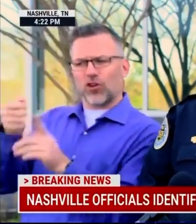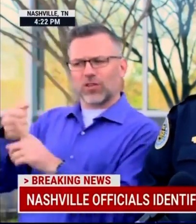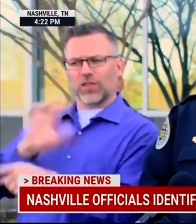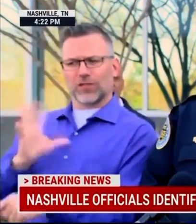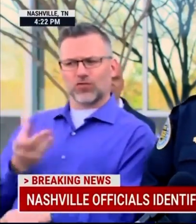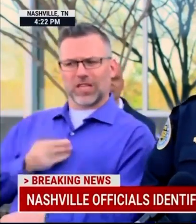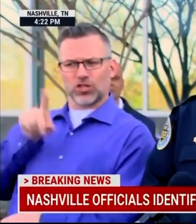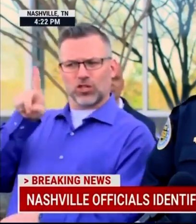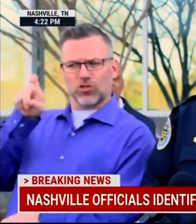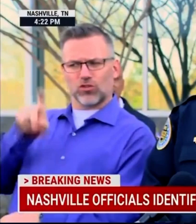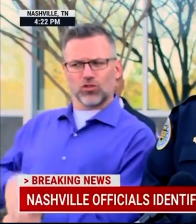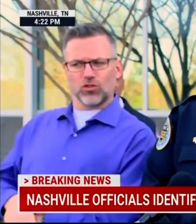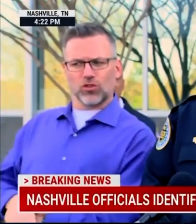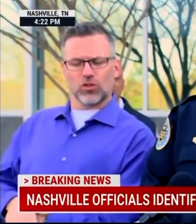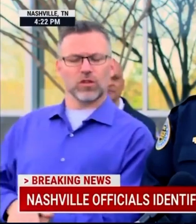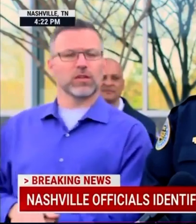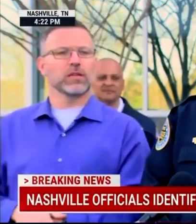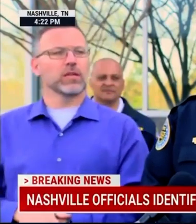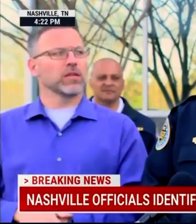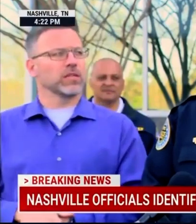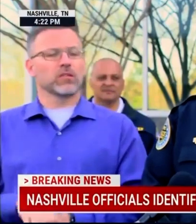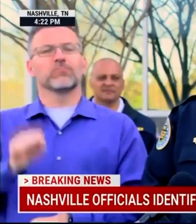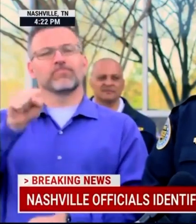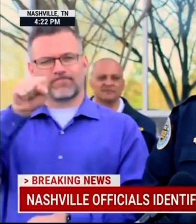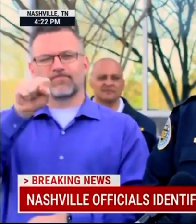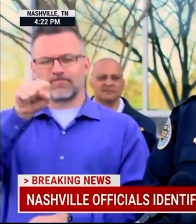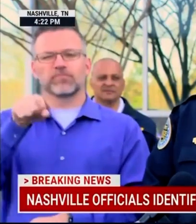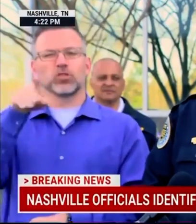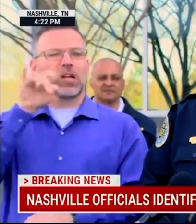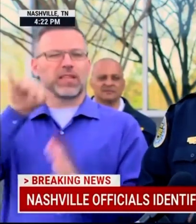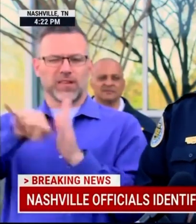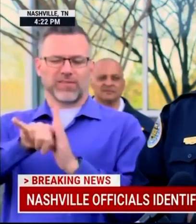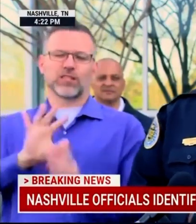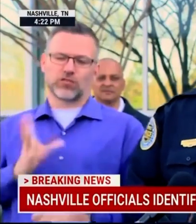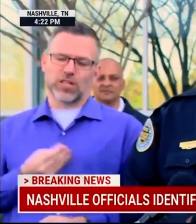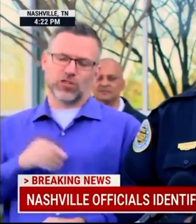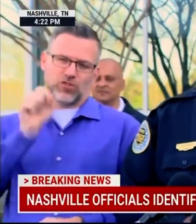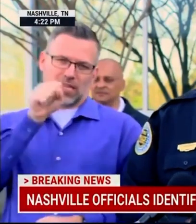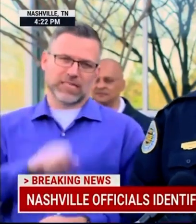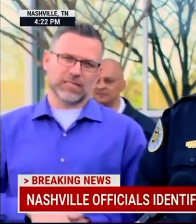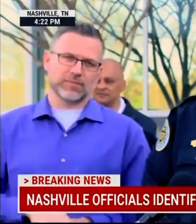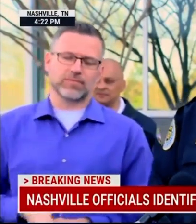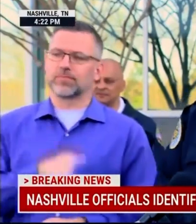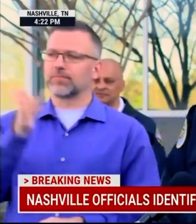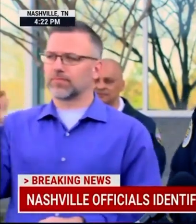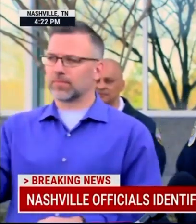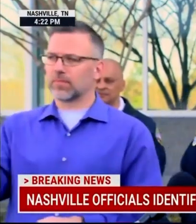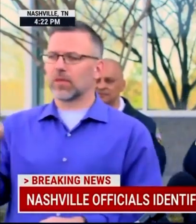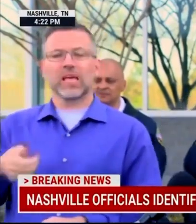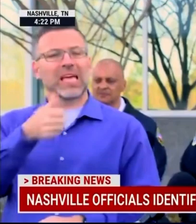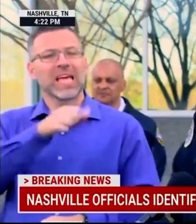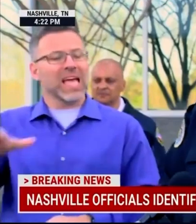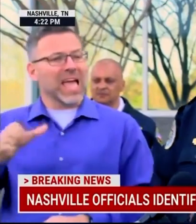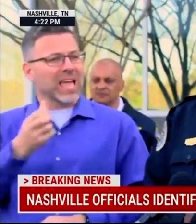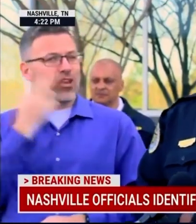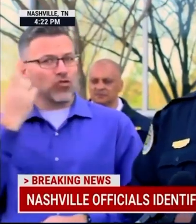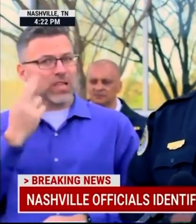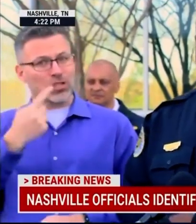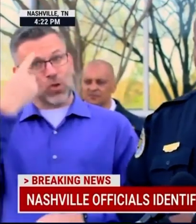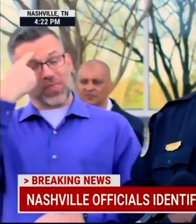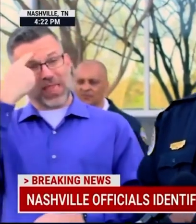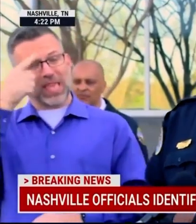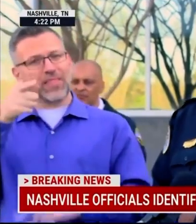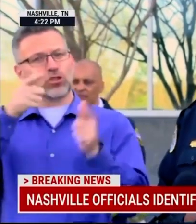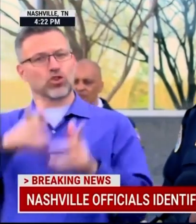Did she identify as transgender? She does identify as transgender, yes. Is there any reason to believe the shooter first went to the